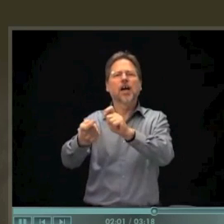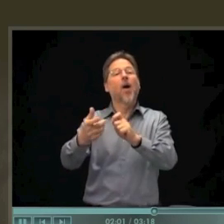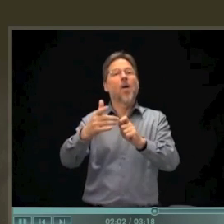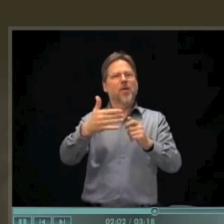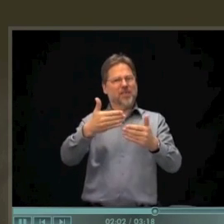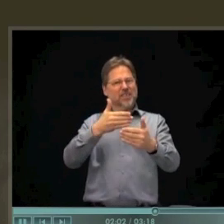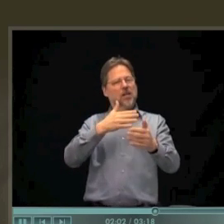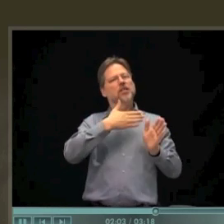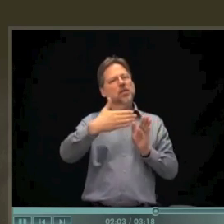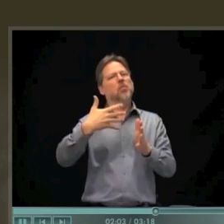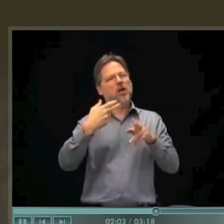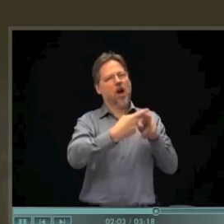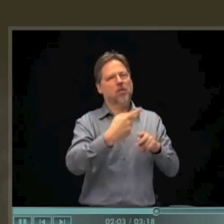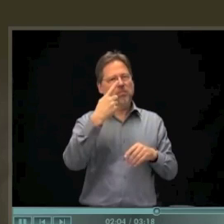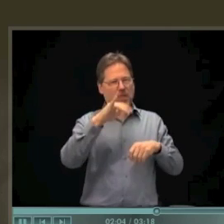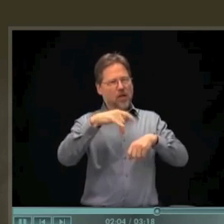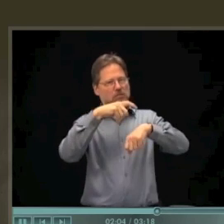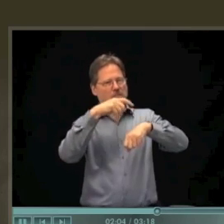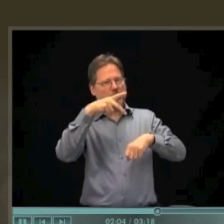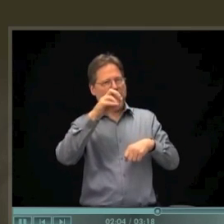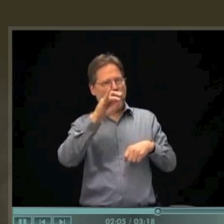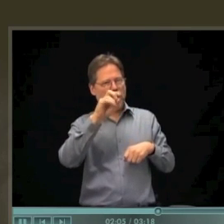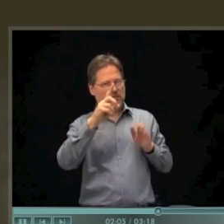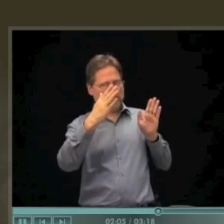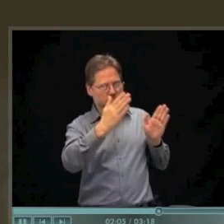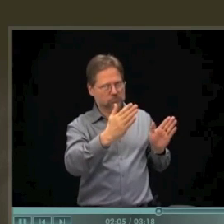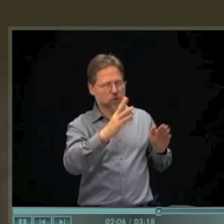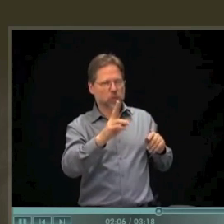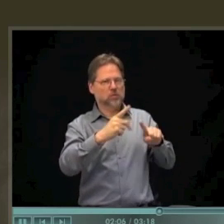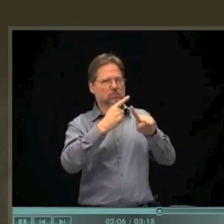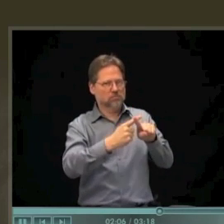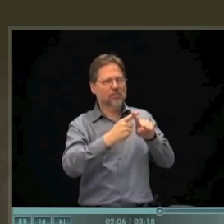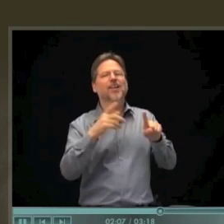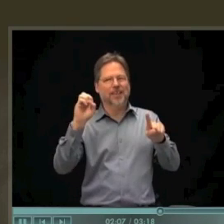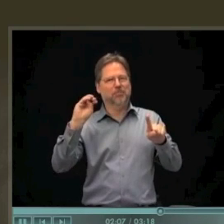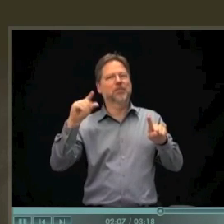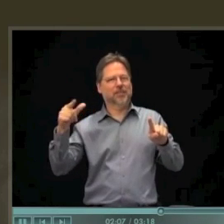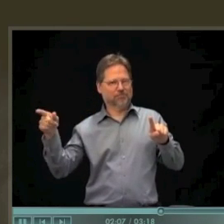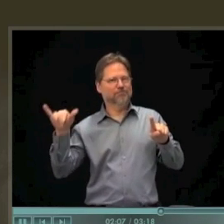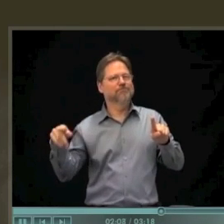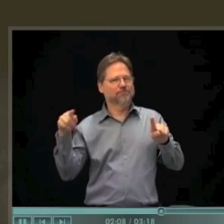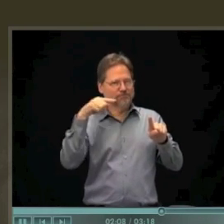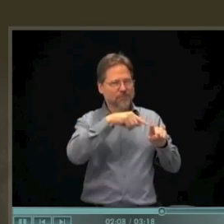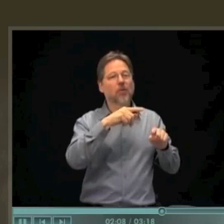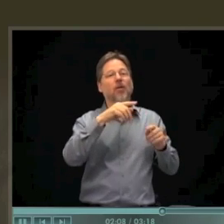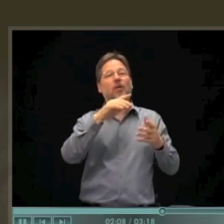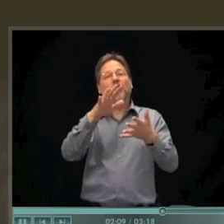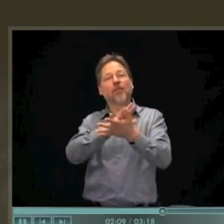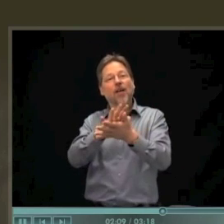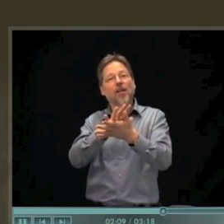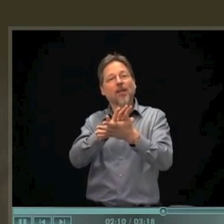left finger is a line and the right finger is a name. So we see that at that time